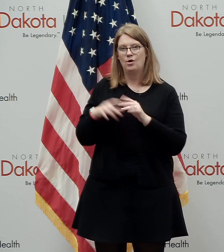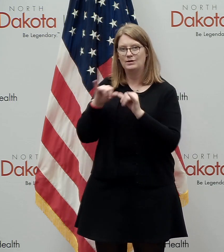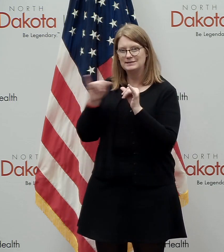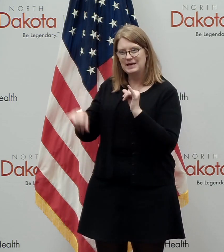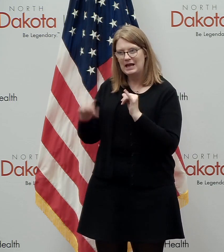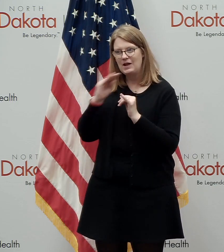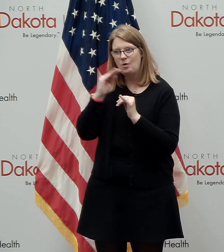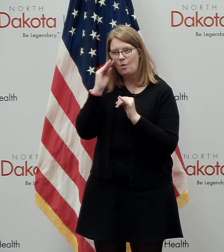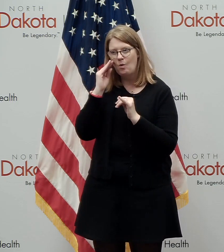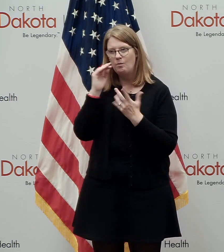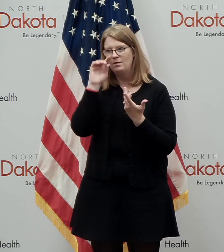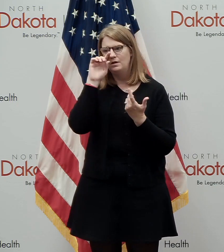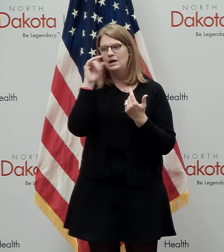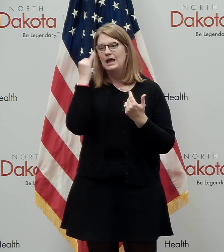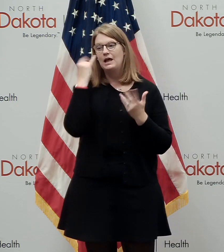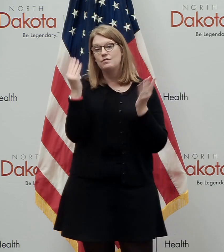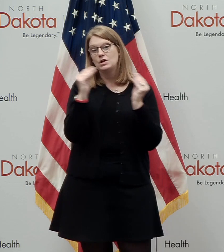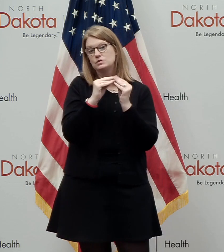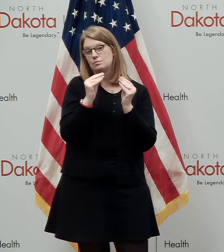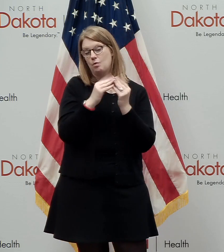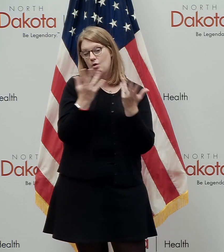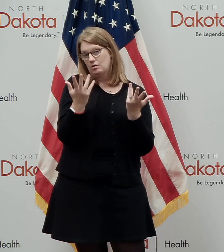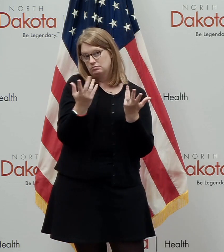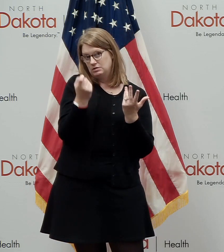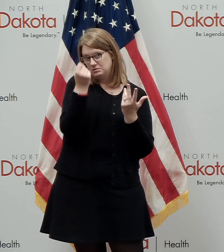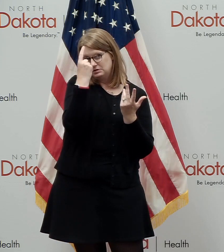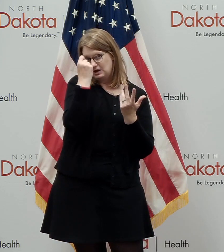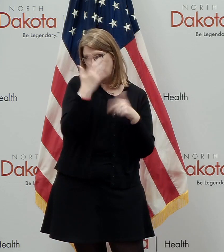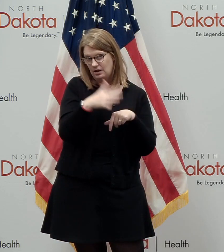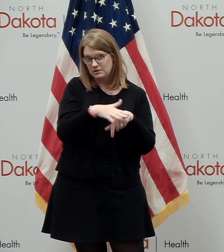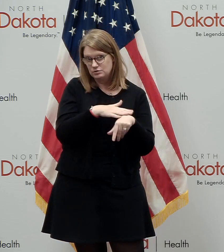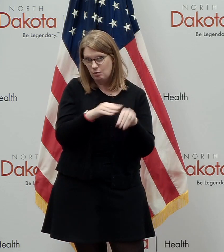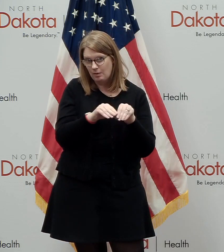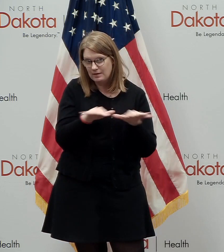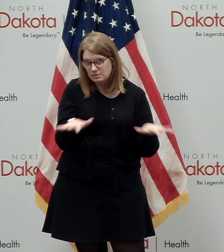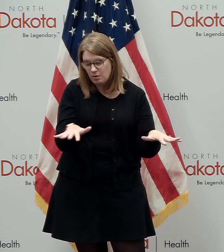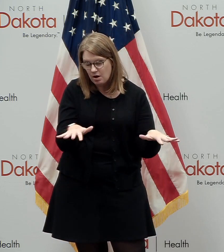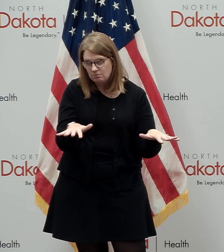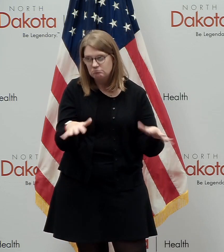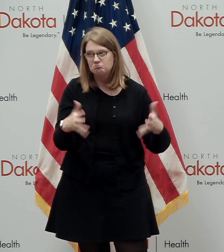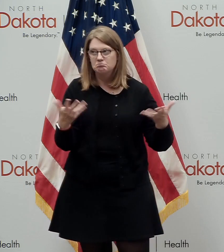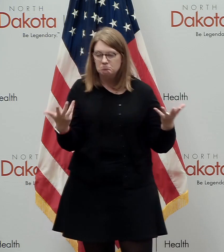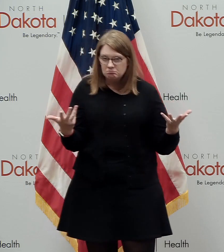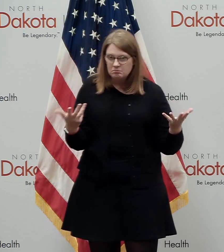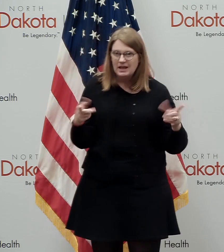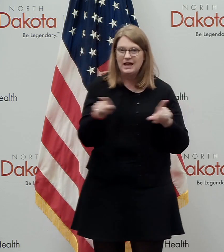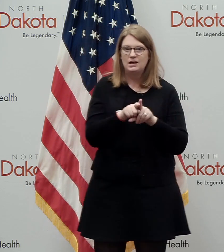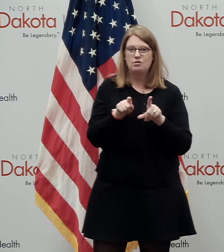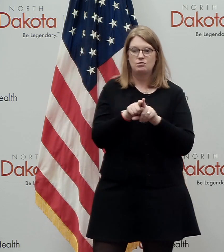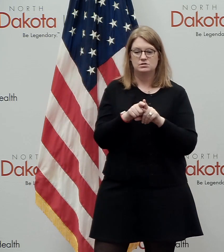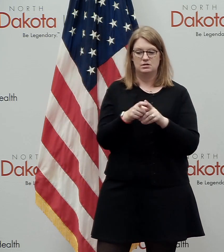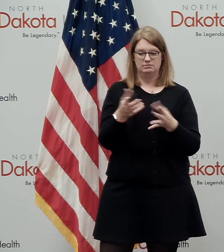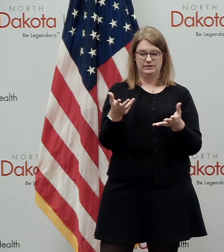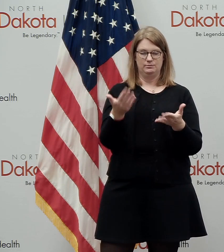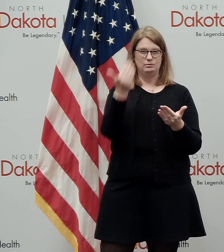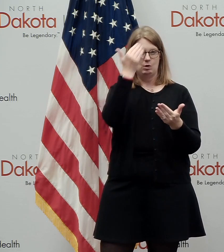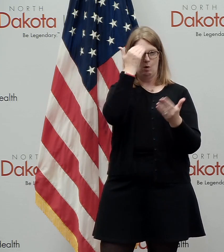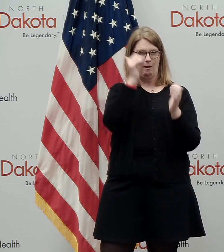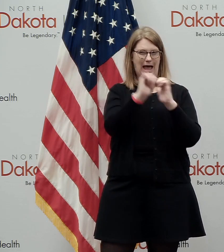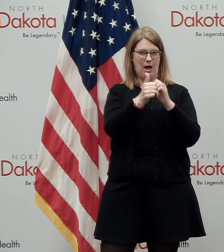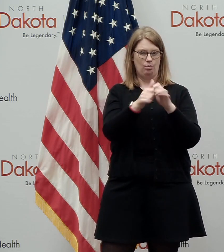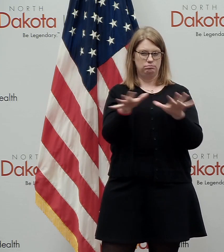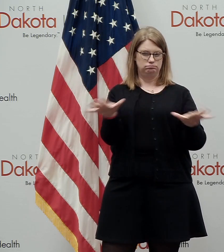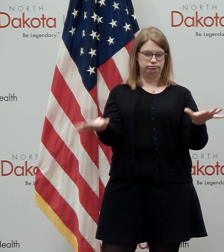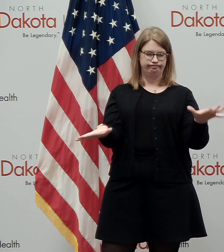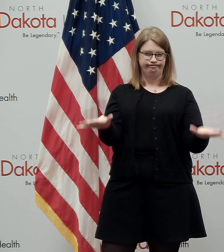we gain more understanding about how to slow the spread and balance lives and livelihood, we know that there's very,